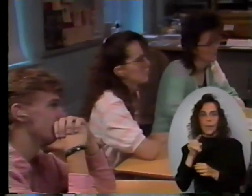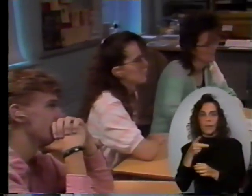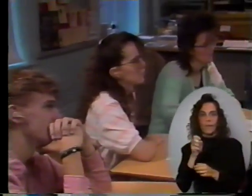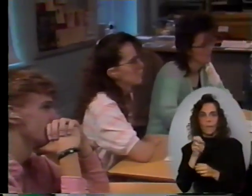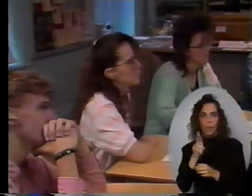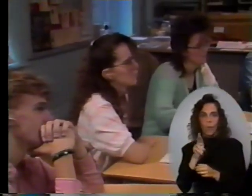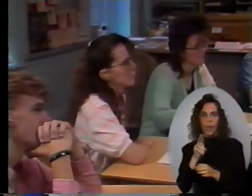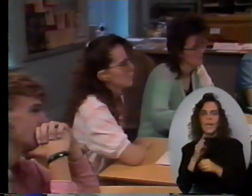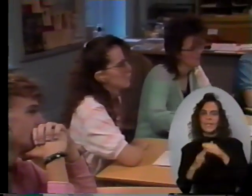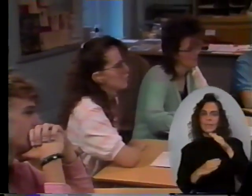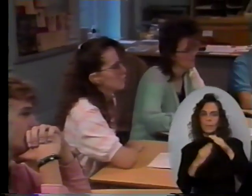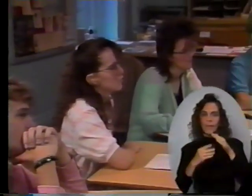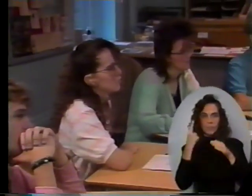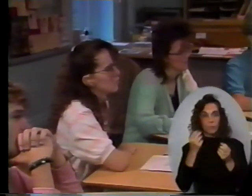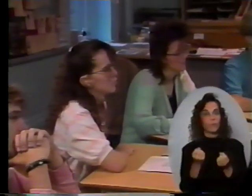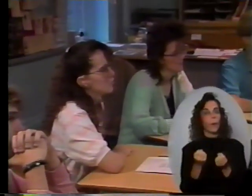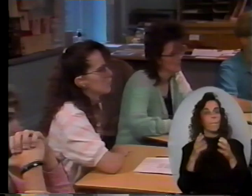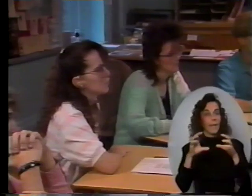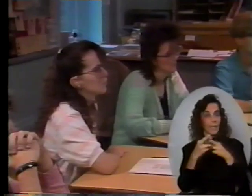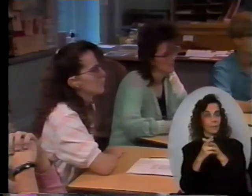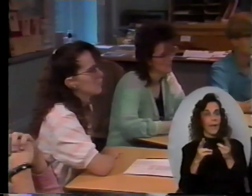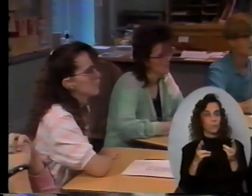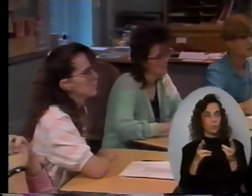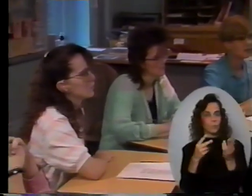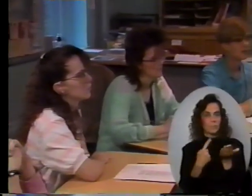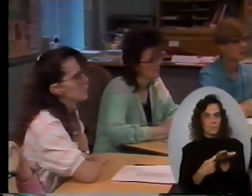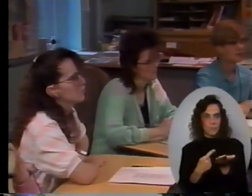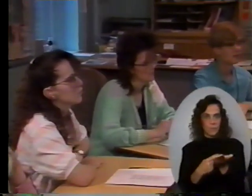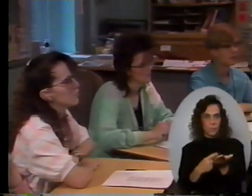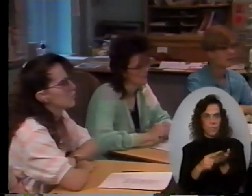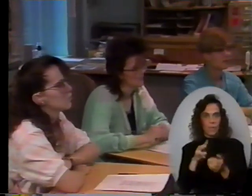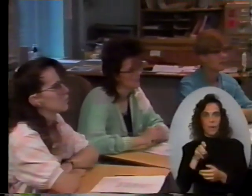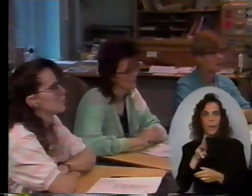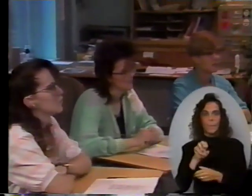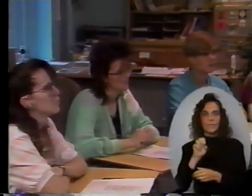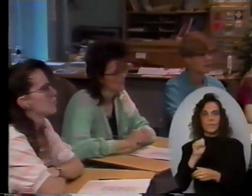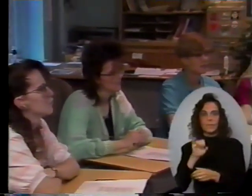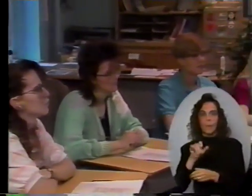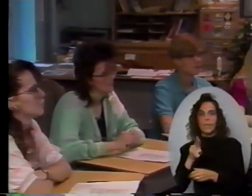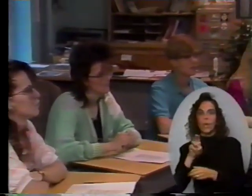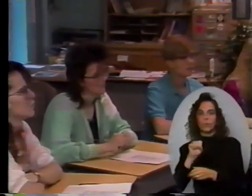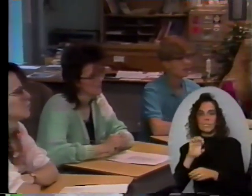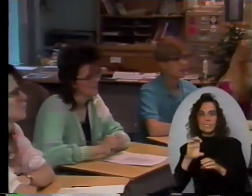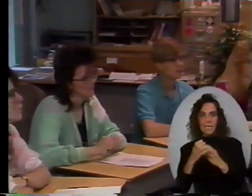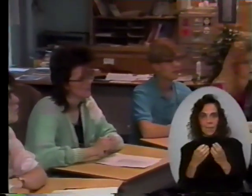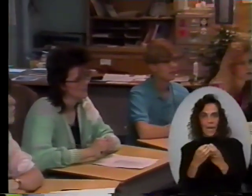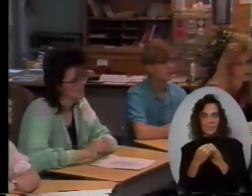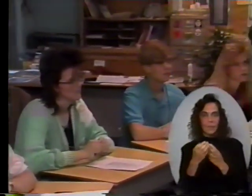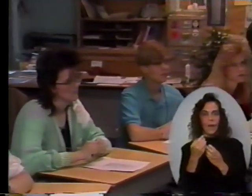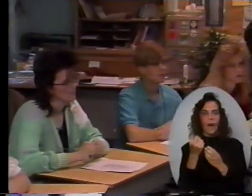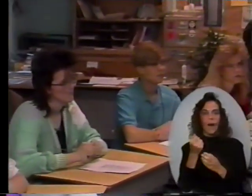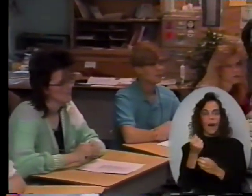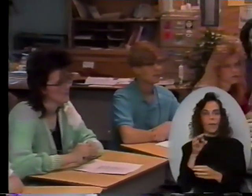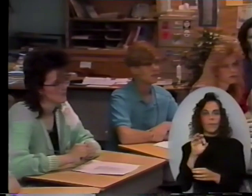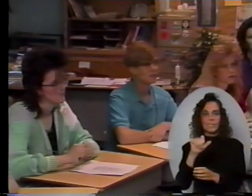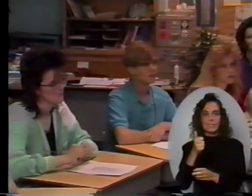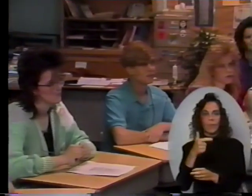many classroom discussions. Mrs. Sanios' class of 10th graders encounter some unusual